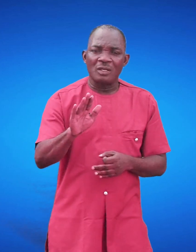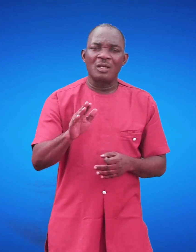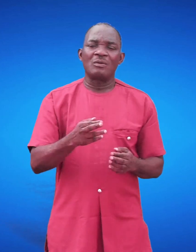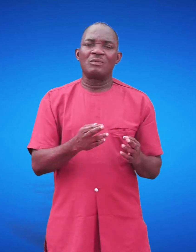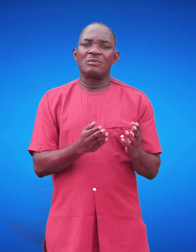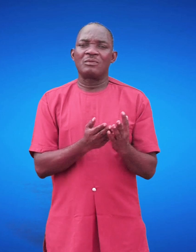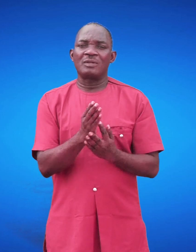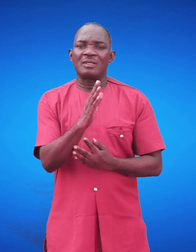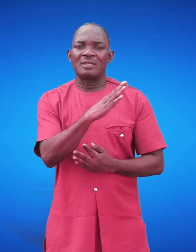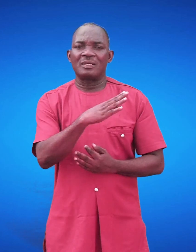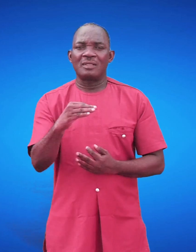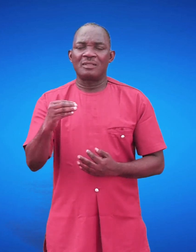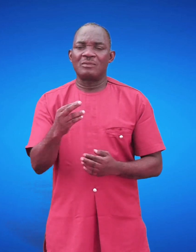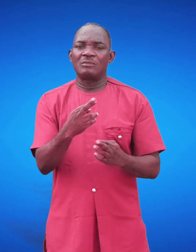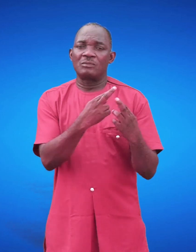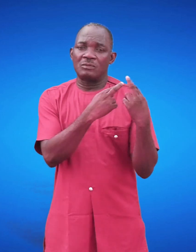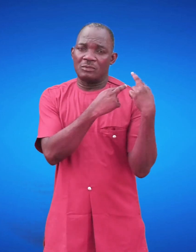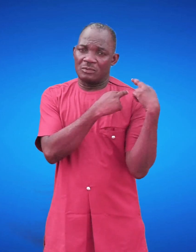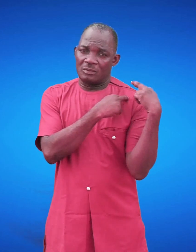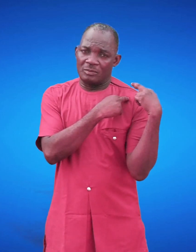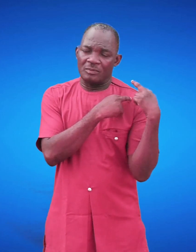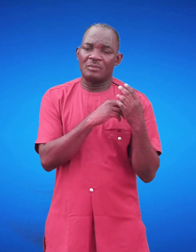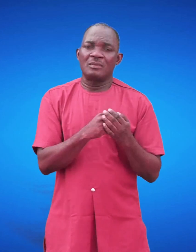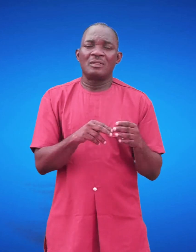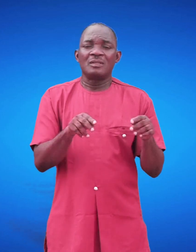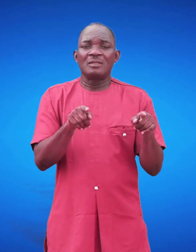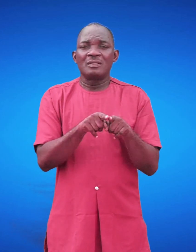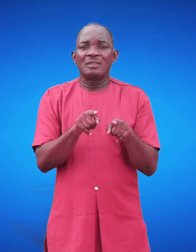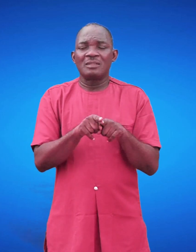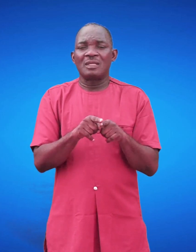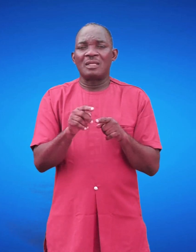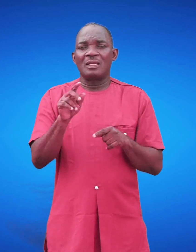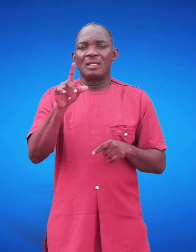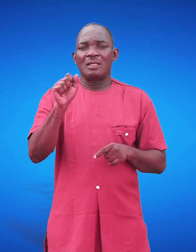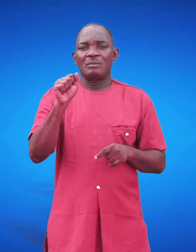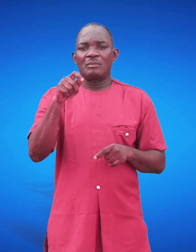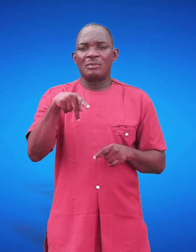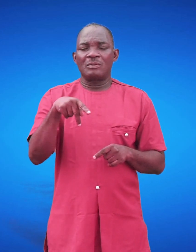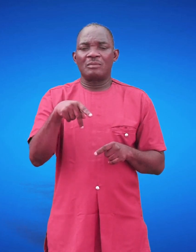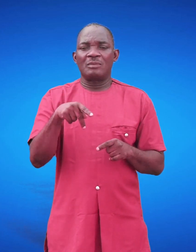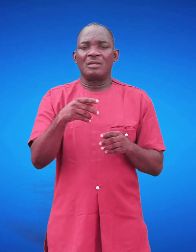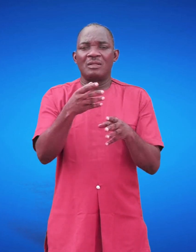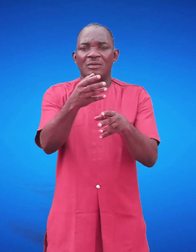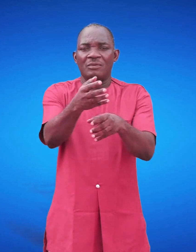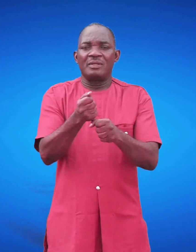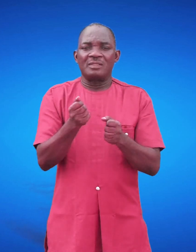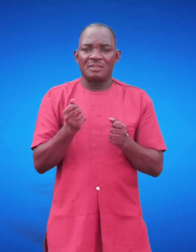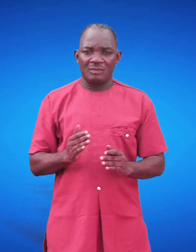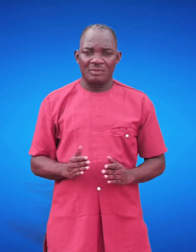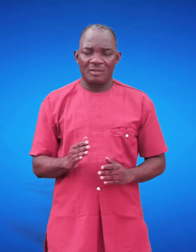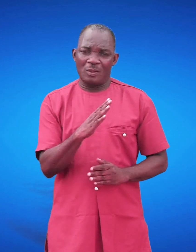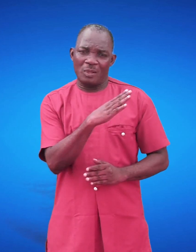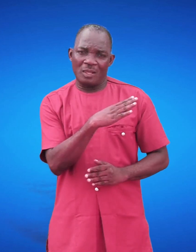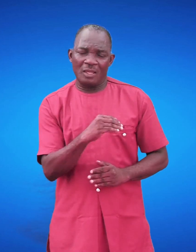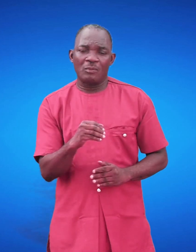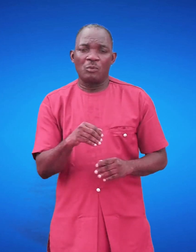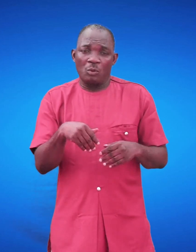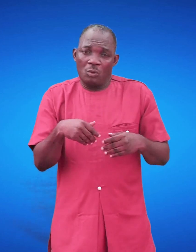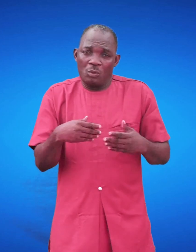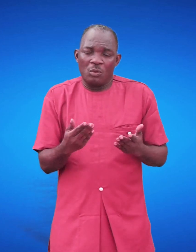and responsibilities as a LEAP beneficiary and or